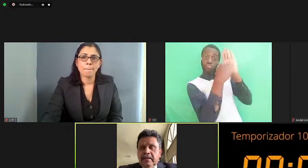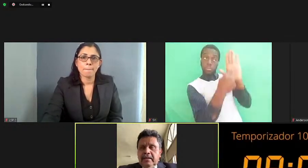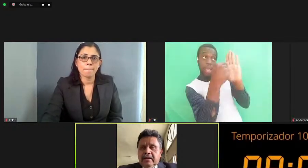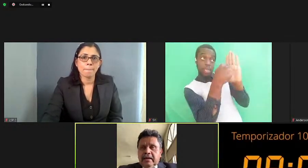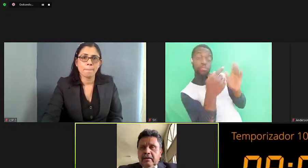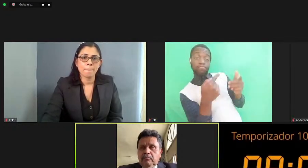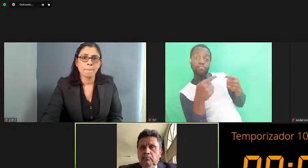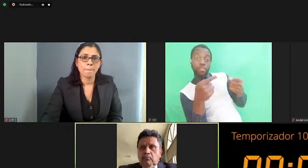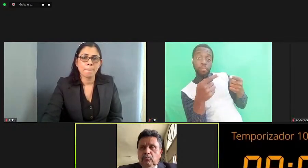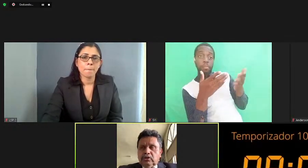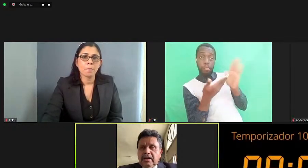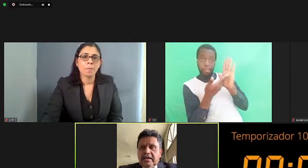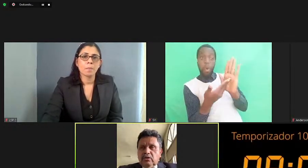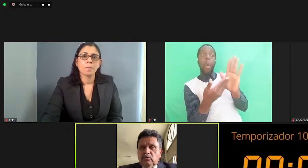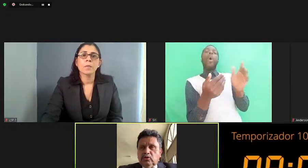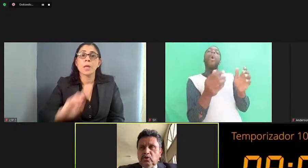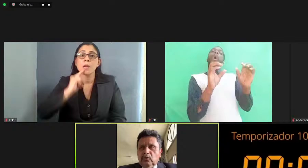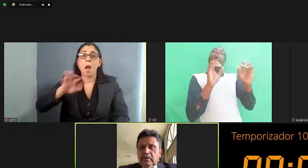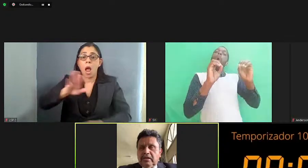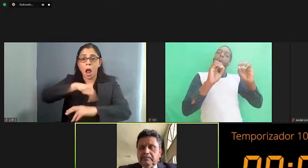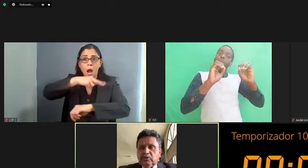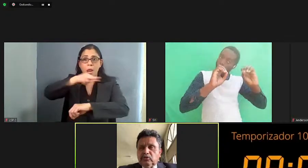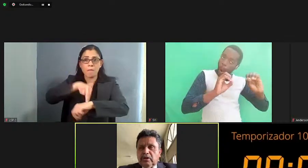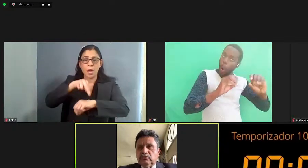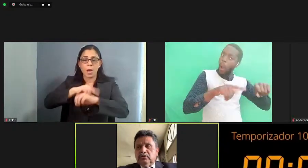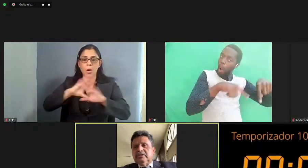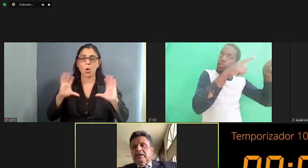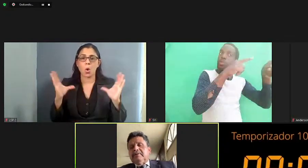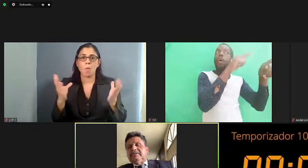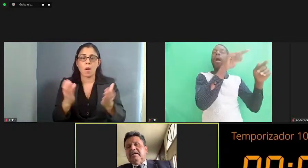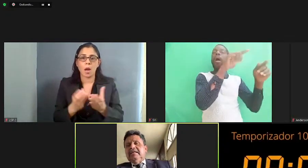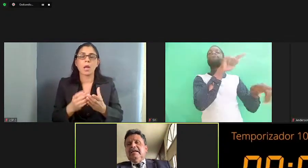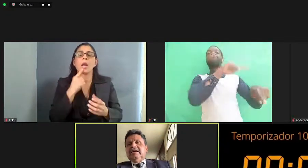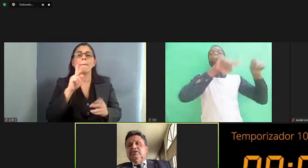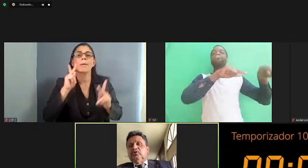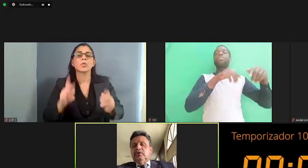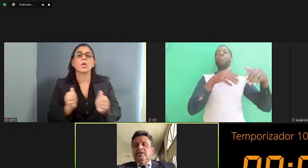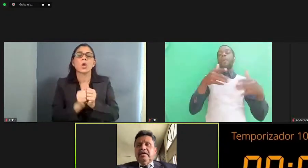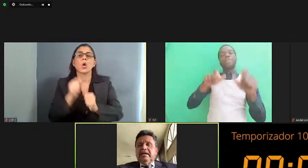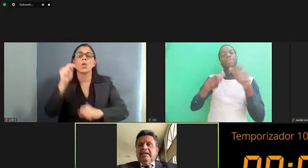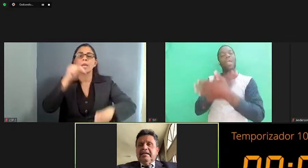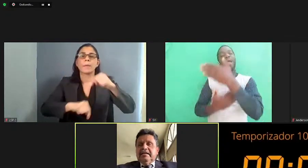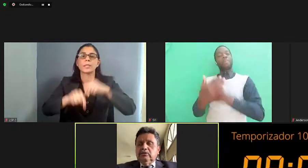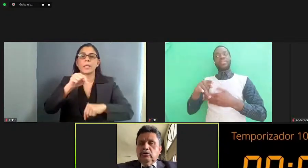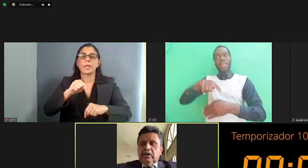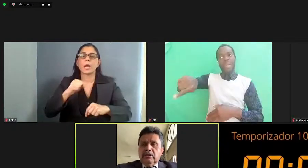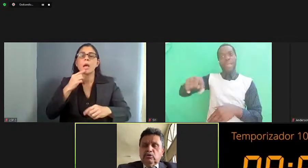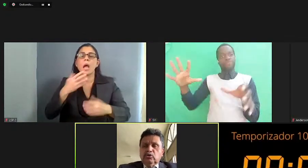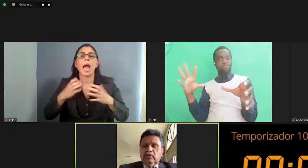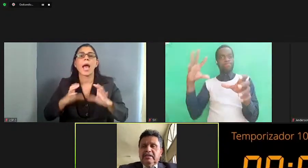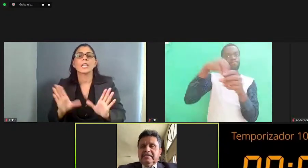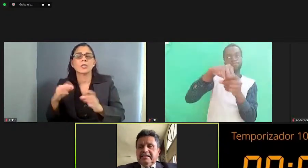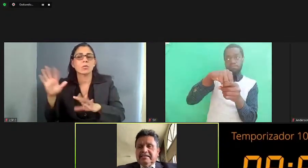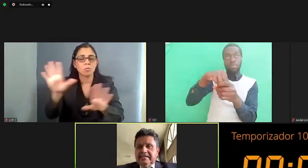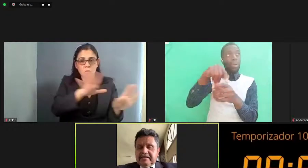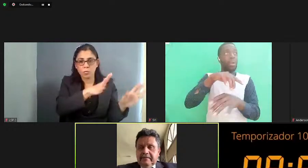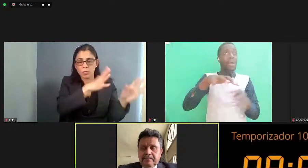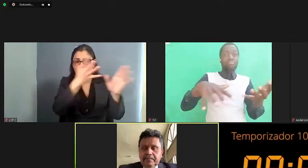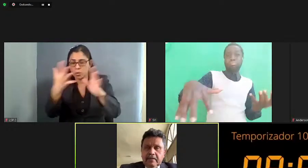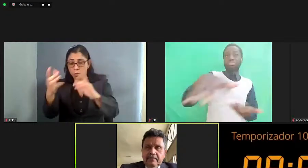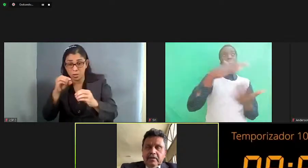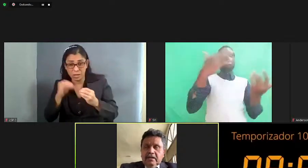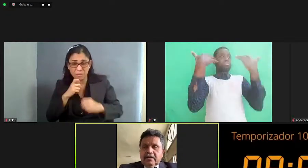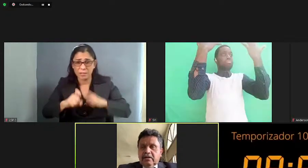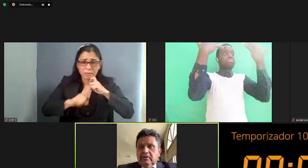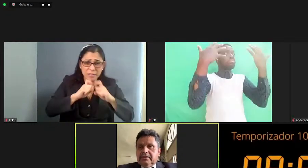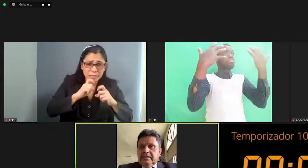other stakeholders globally looking for the inclusion of persons with disabilities in the comprehensive risk